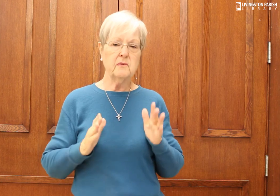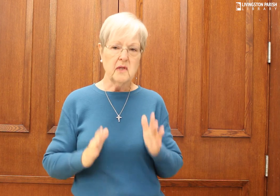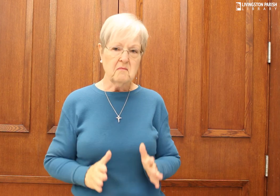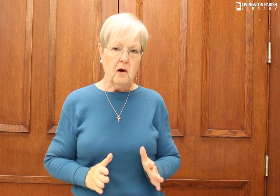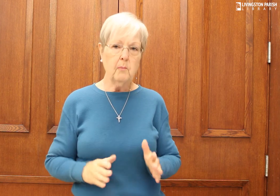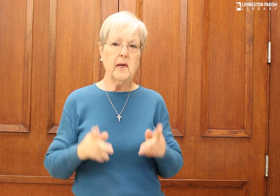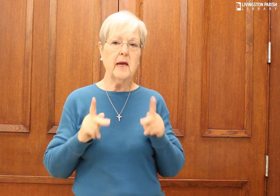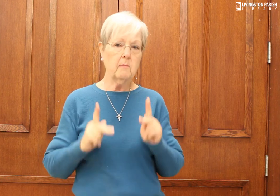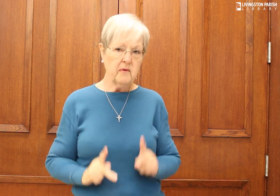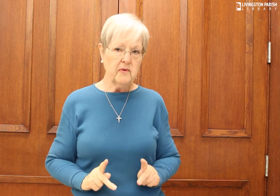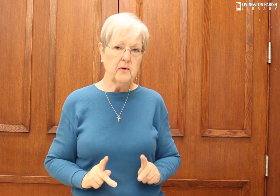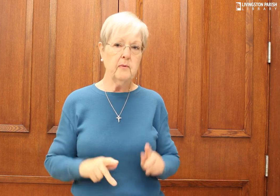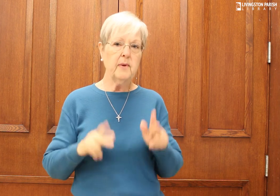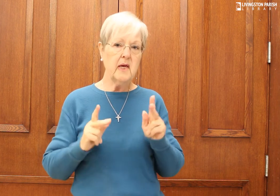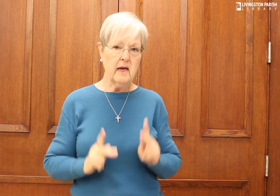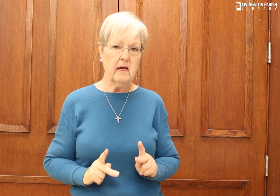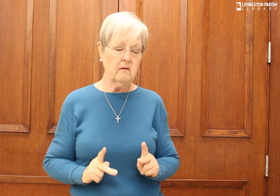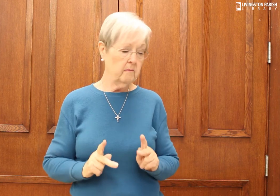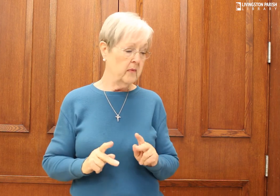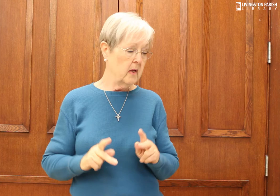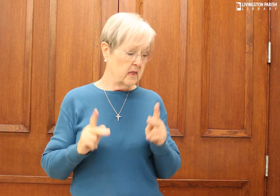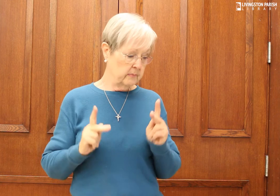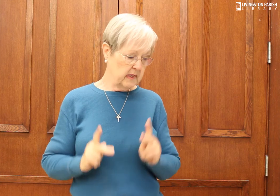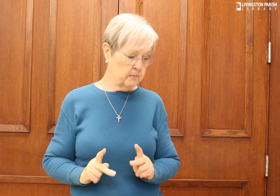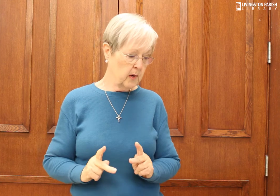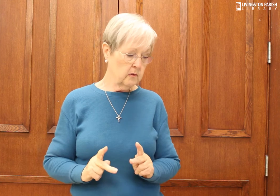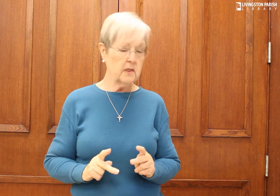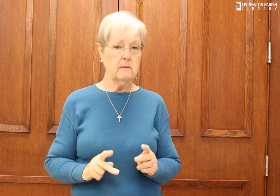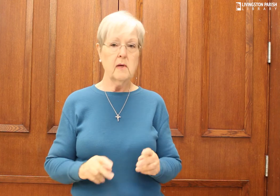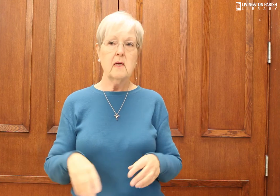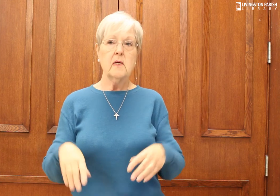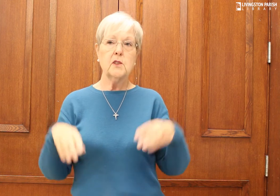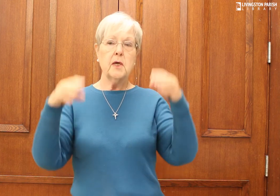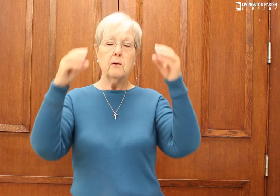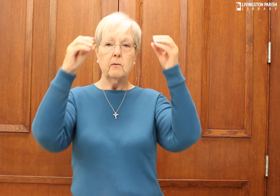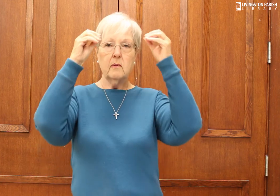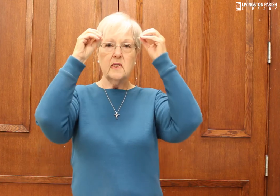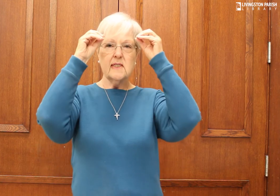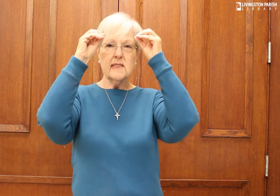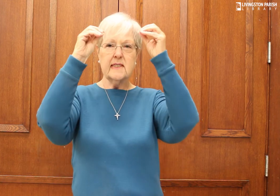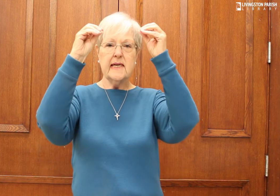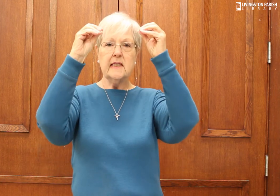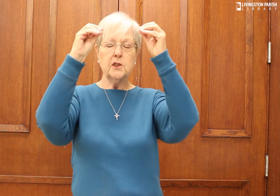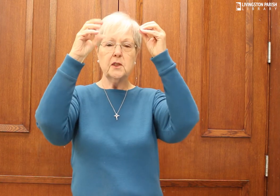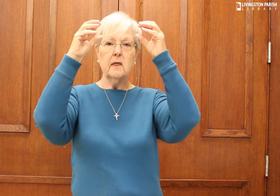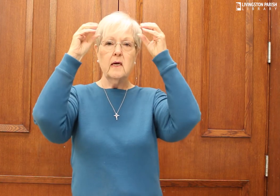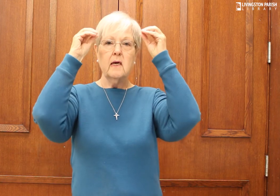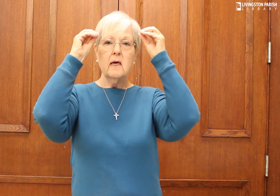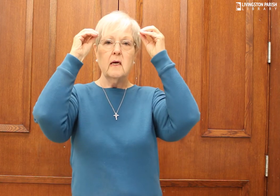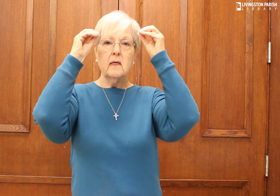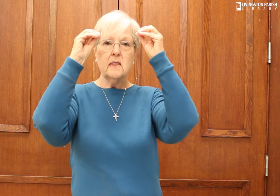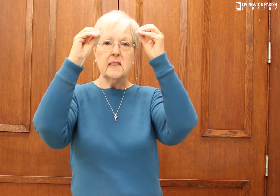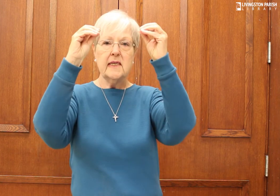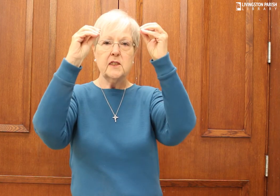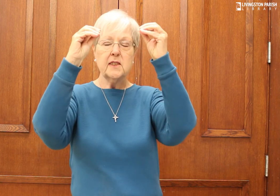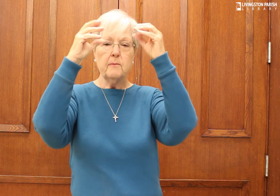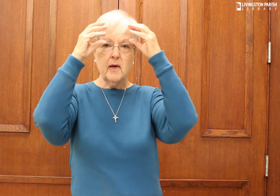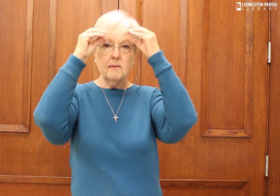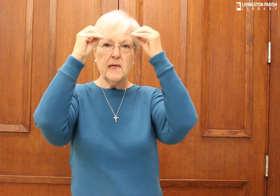the open hand, but if you do the P hand, that means person. So this is teach. You teach something. I'm taking